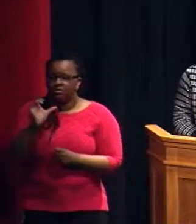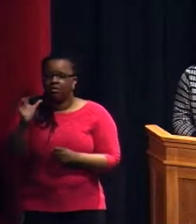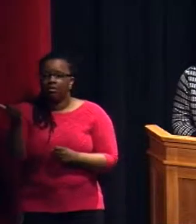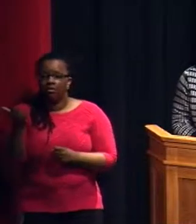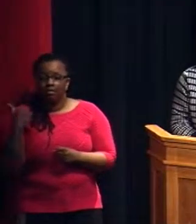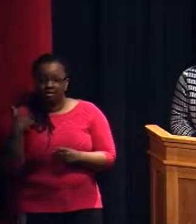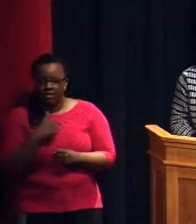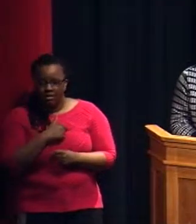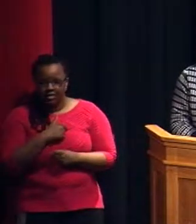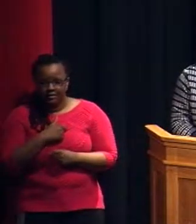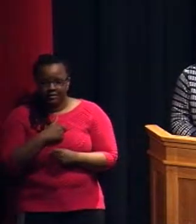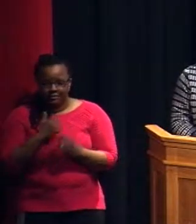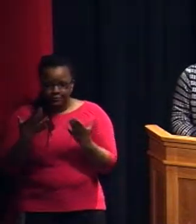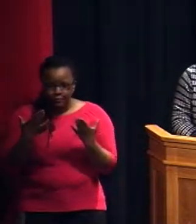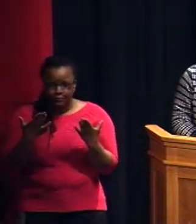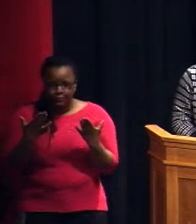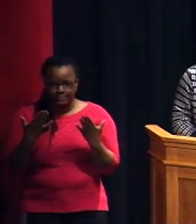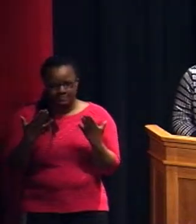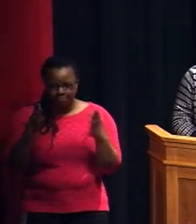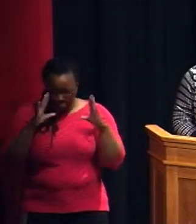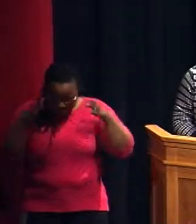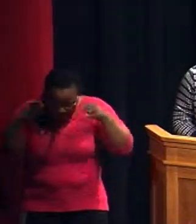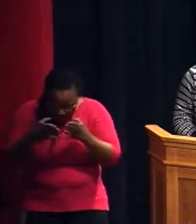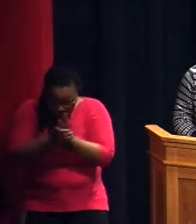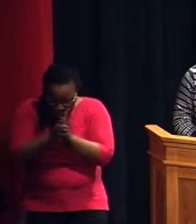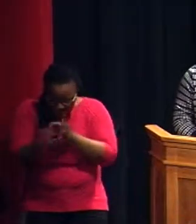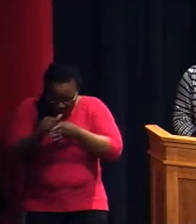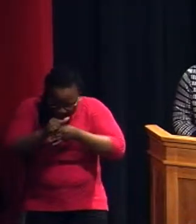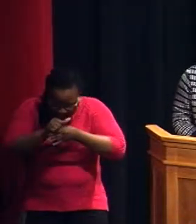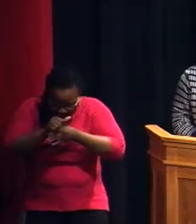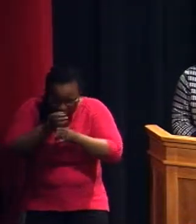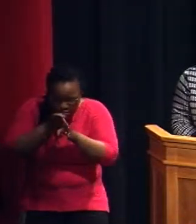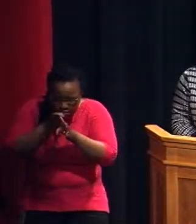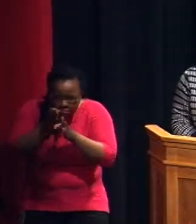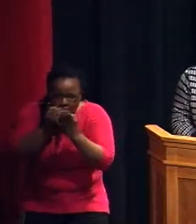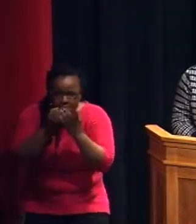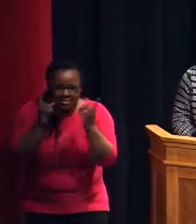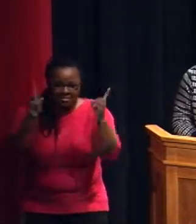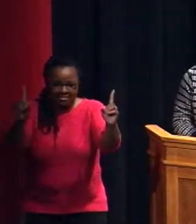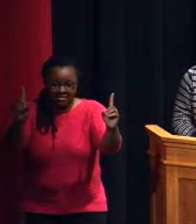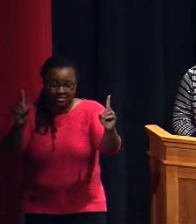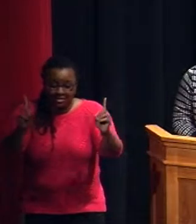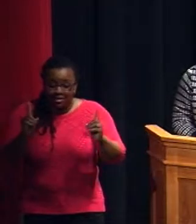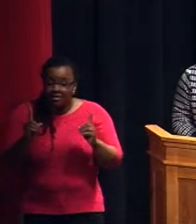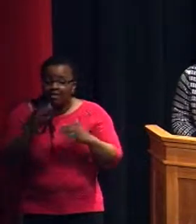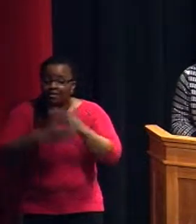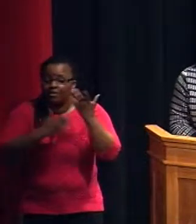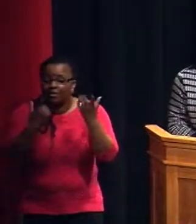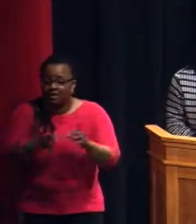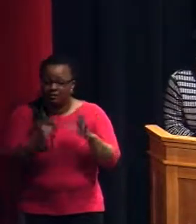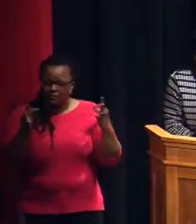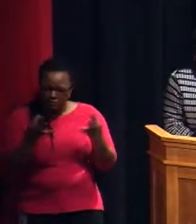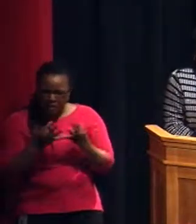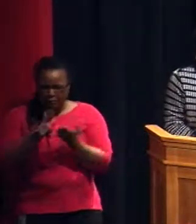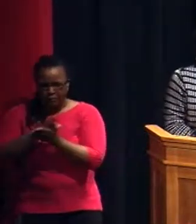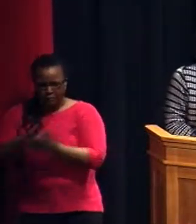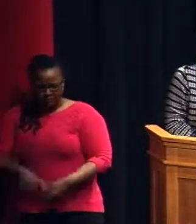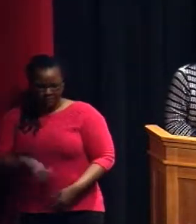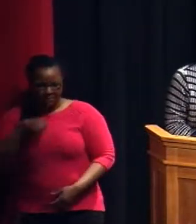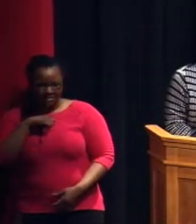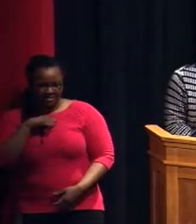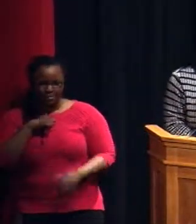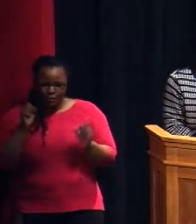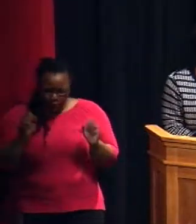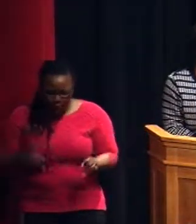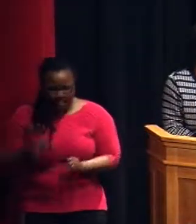skilled, and you can become a success, and you can make your family and your school proud of you. You can be heroic. I